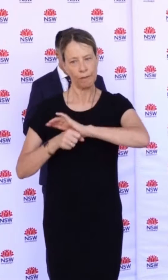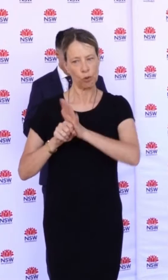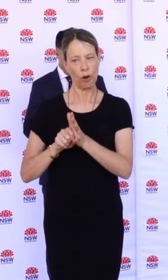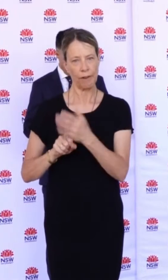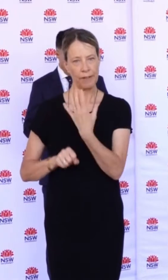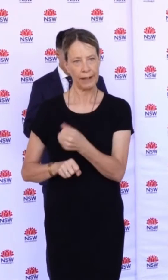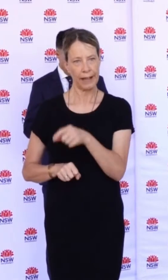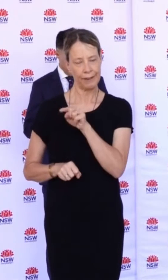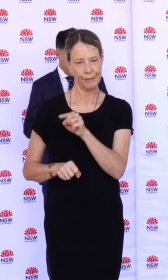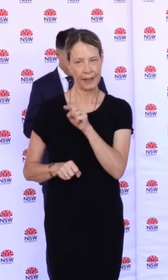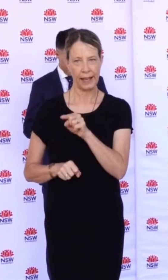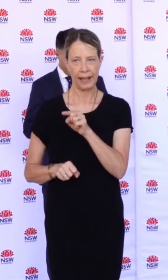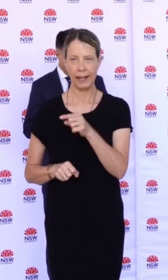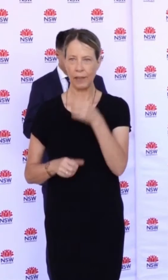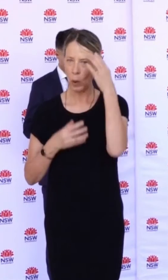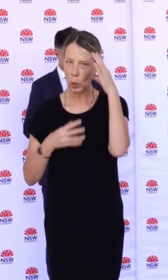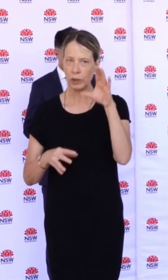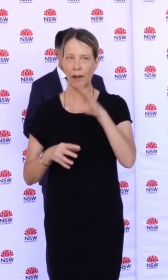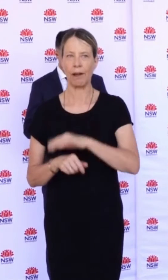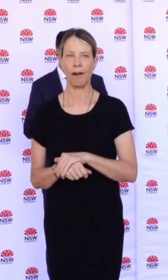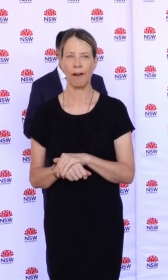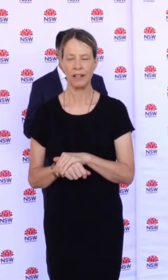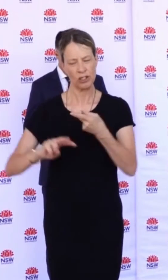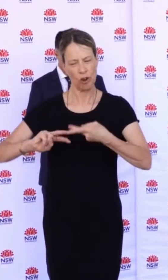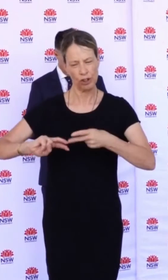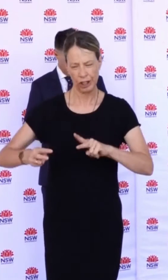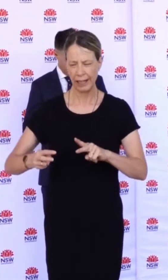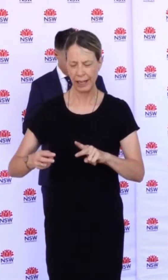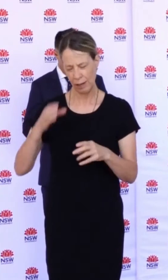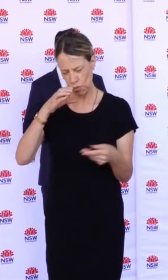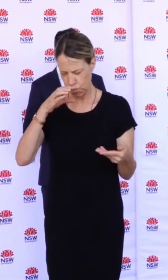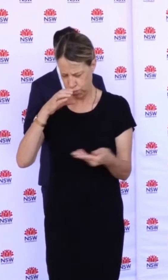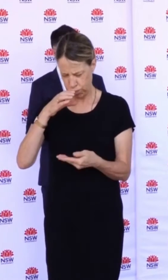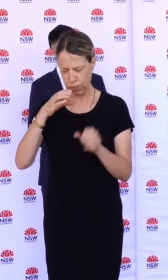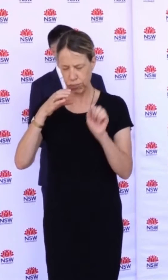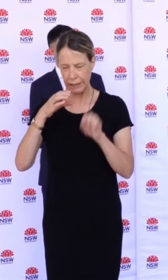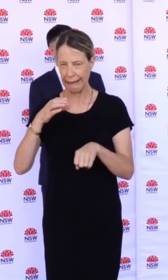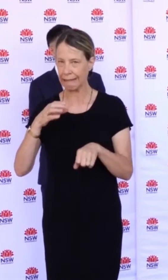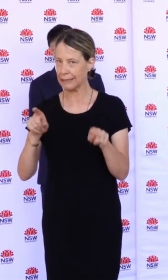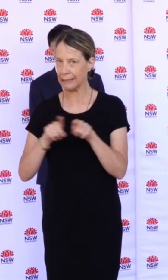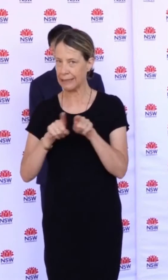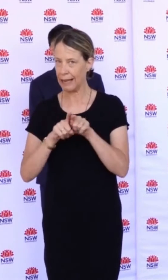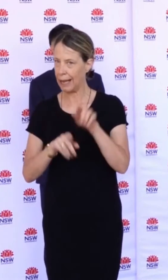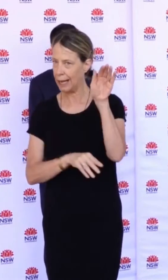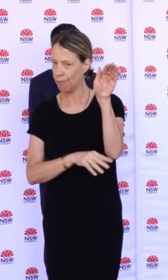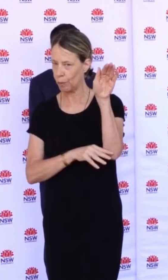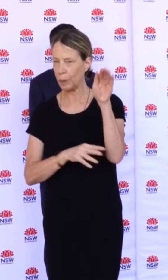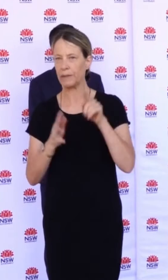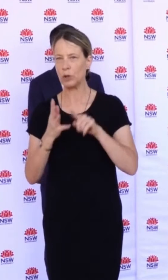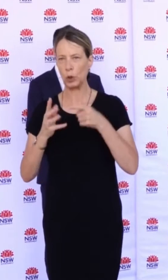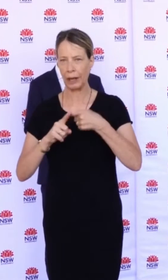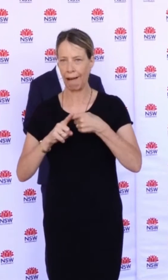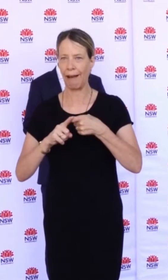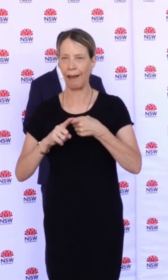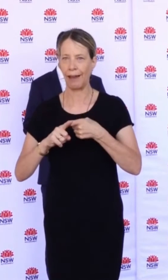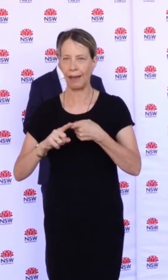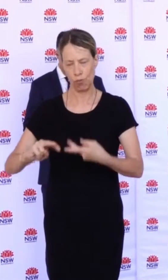in as confirmed by genetic sequencing in the hotel, the Grand Chancellor in Brisbane. And as a